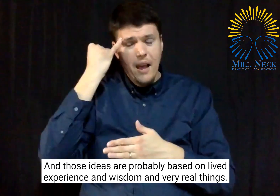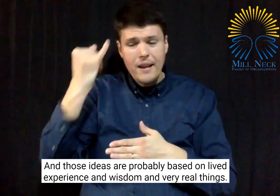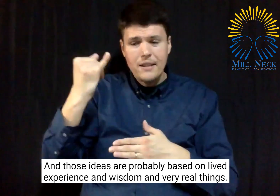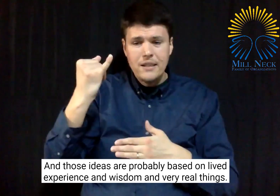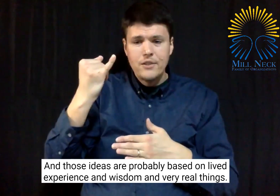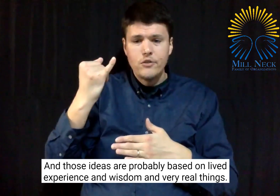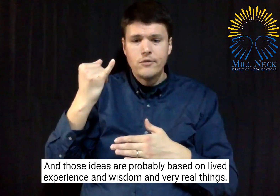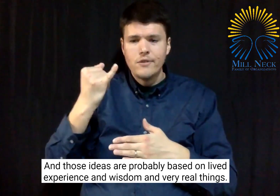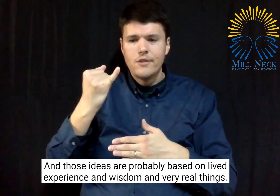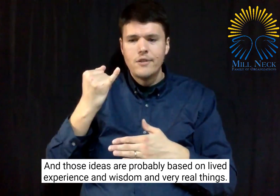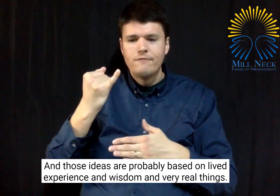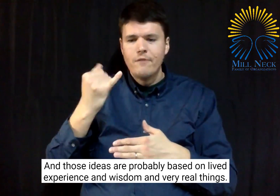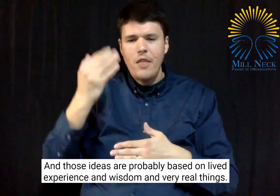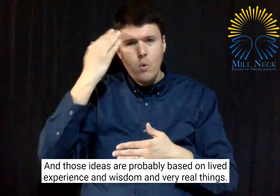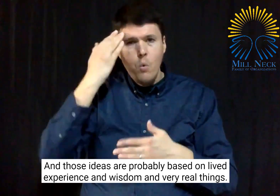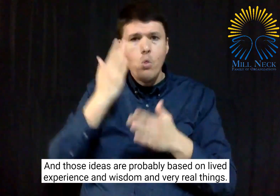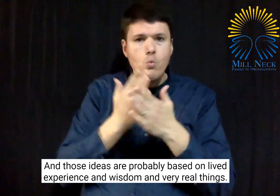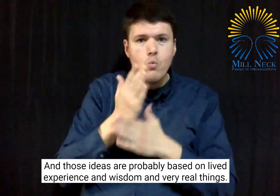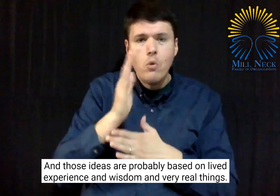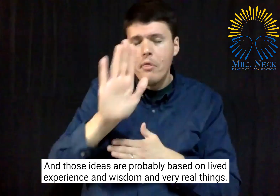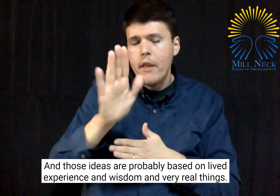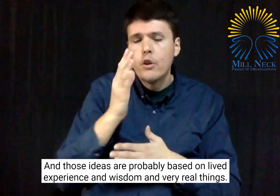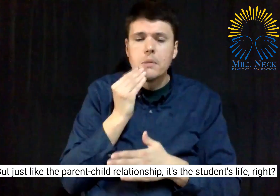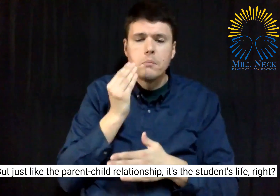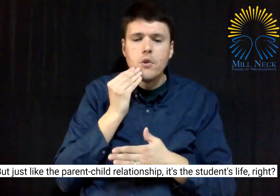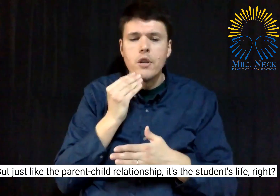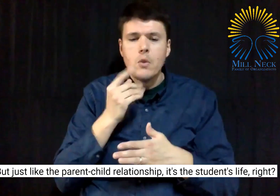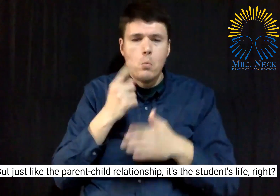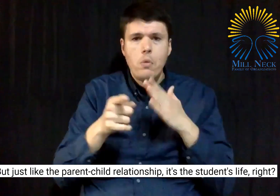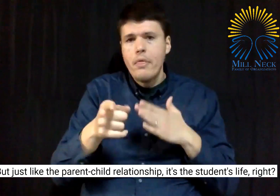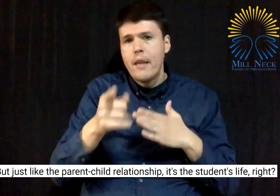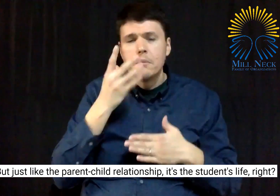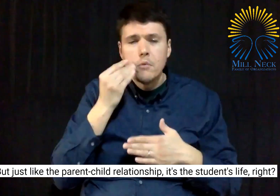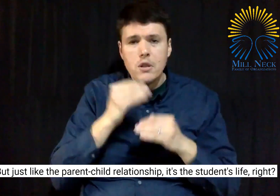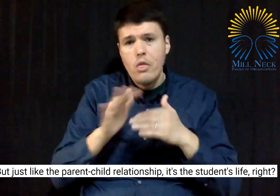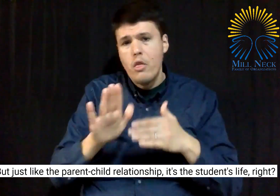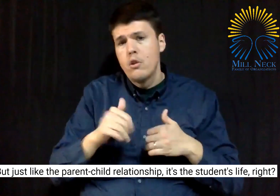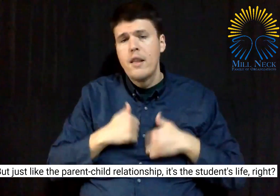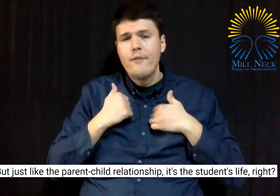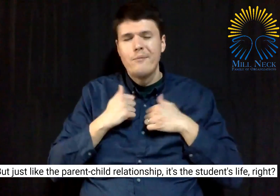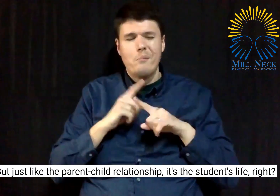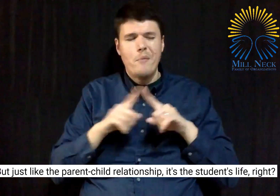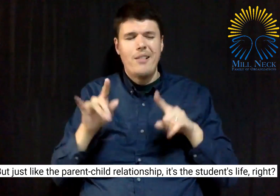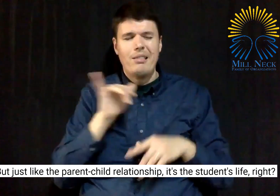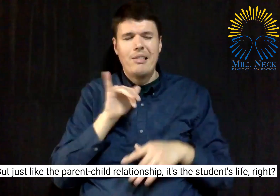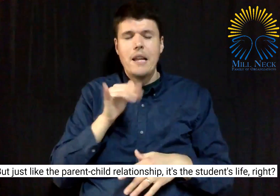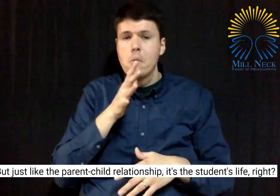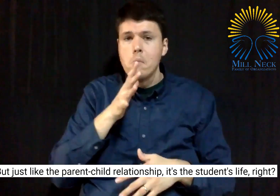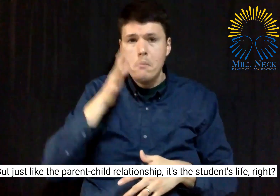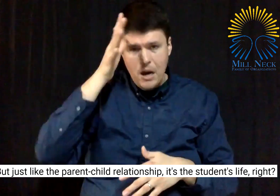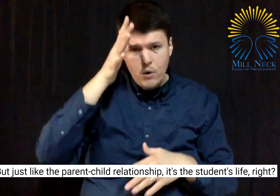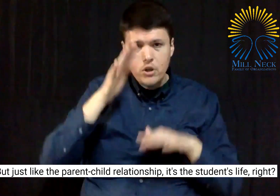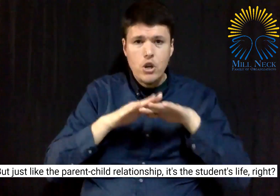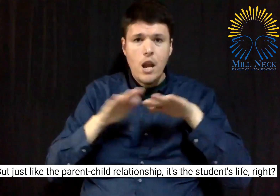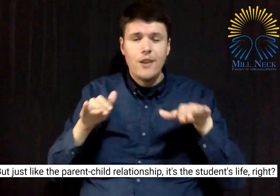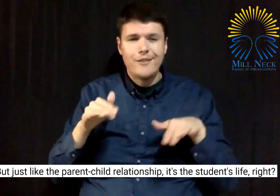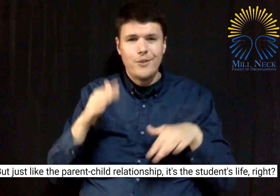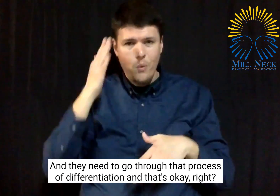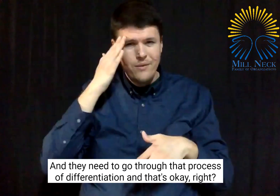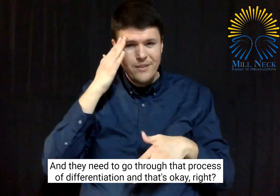experience and wisdom and very real things. But just like the parent-child relationship, right, it's the student's life, right? And you